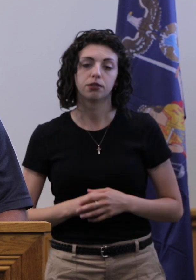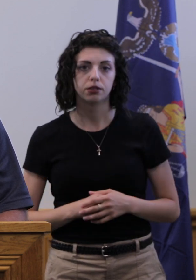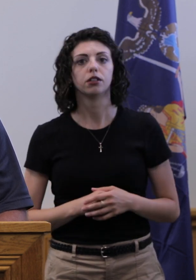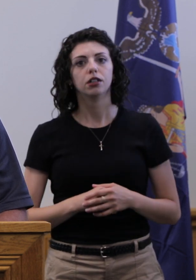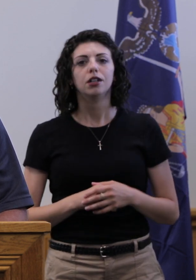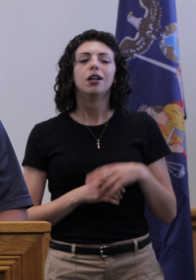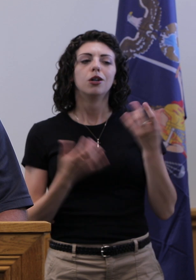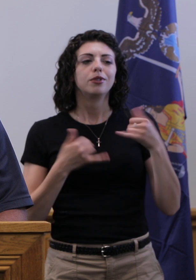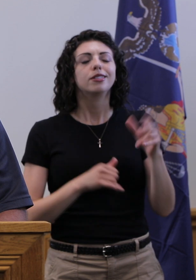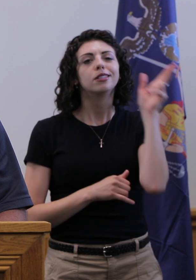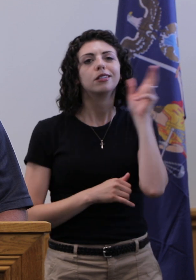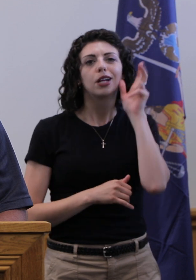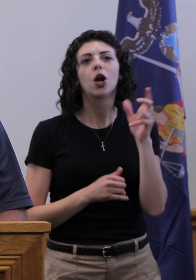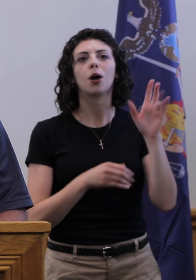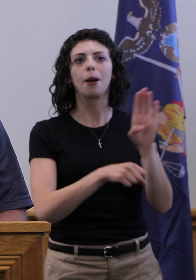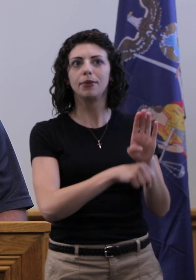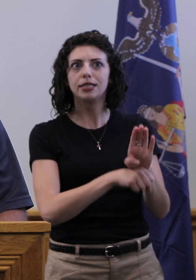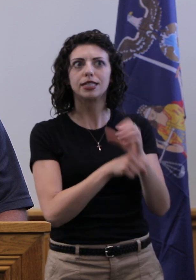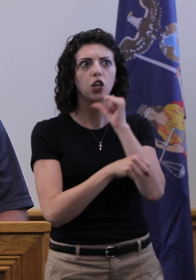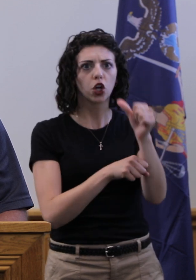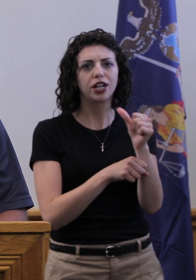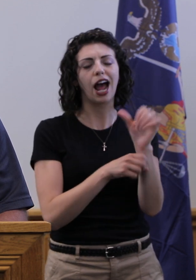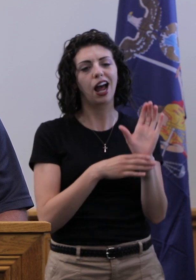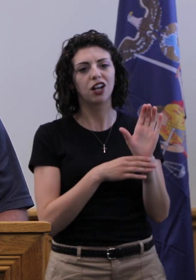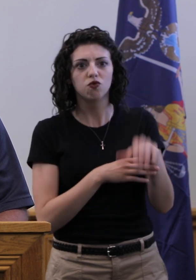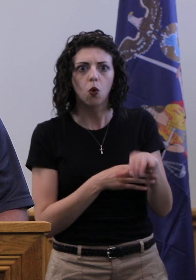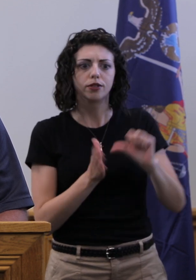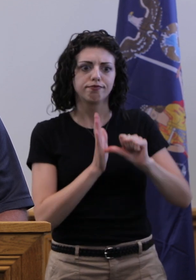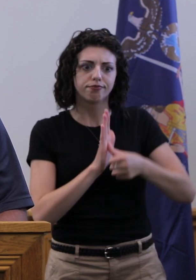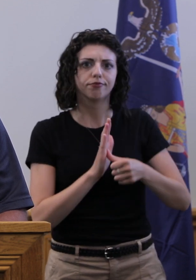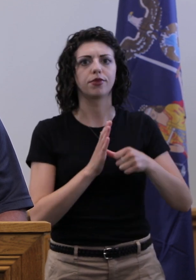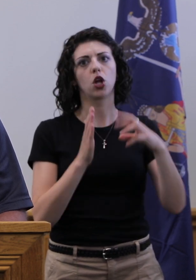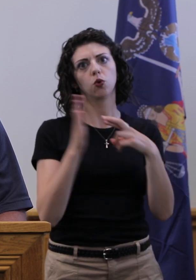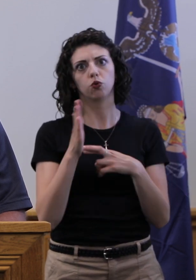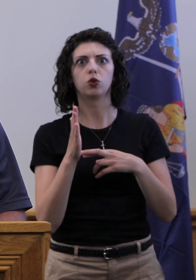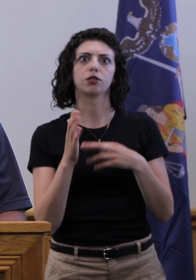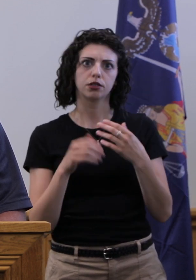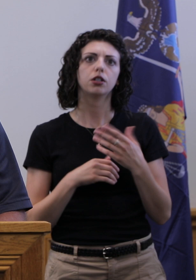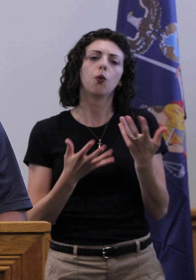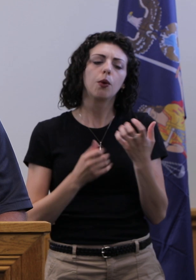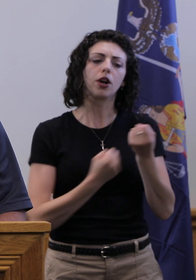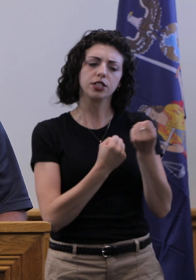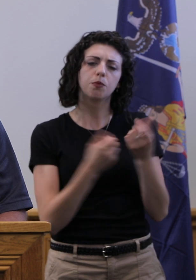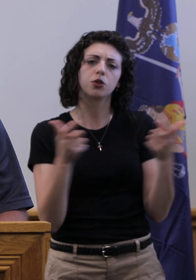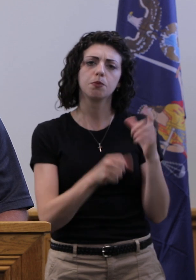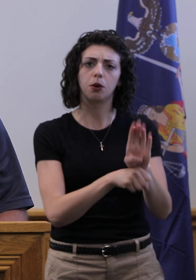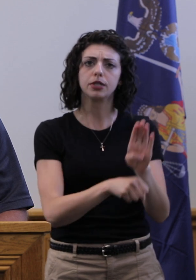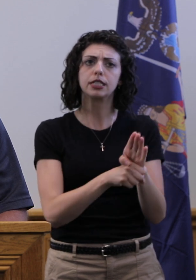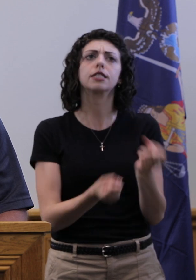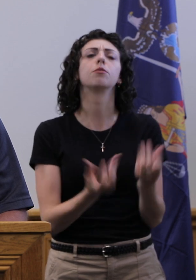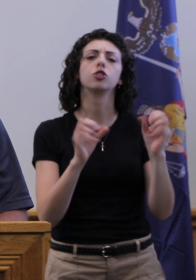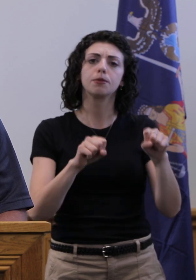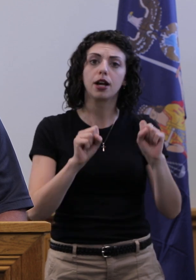not enforcing regulations that prevent the spread of COVID-19. We want to support our small businesses as much as we can, and